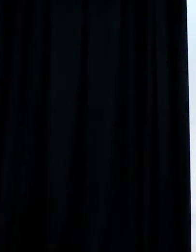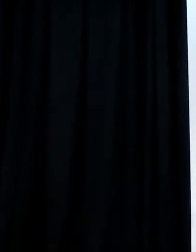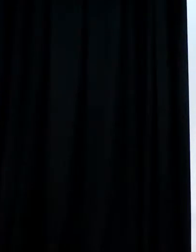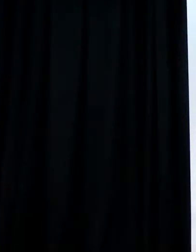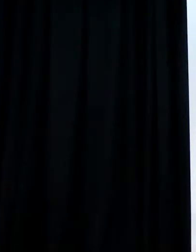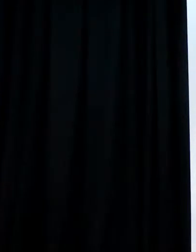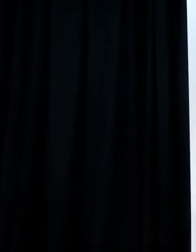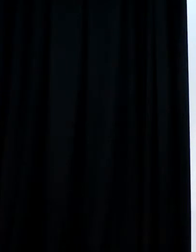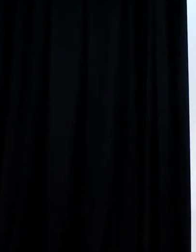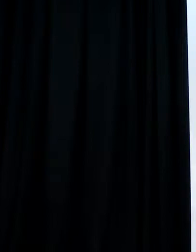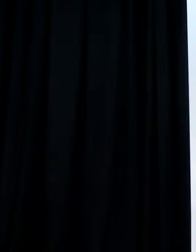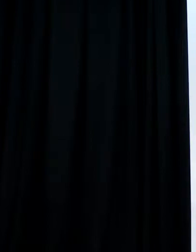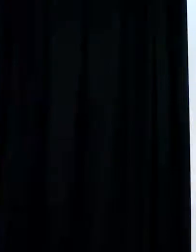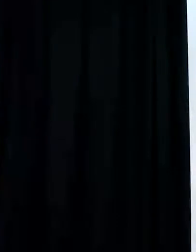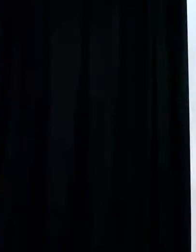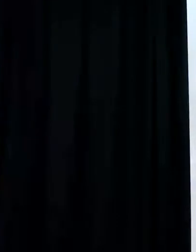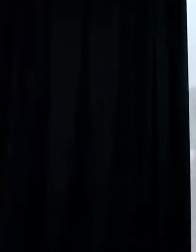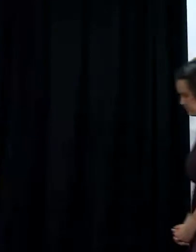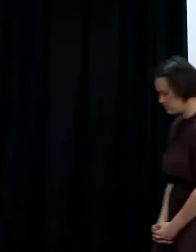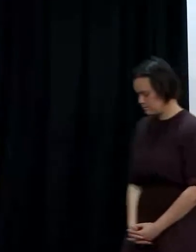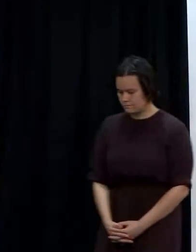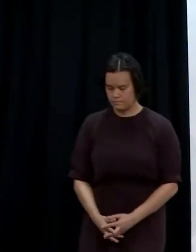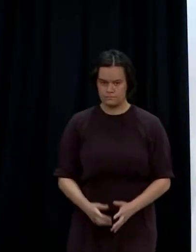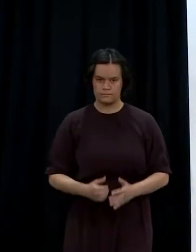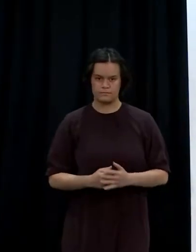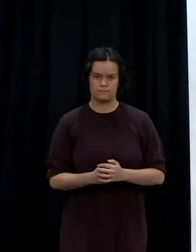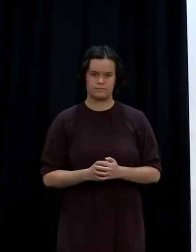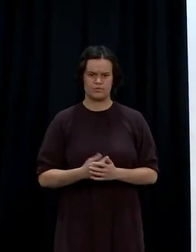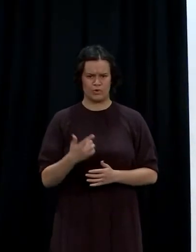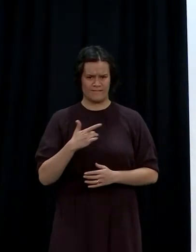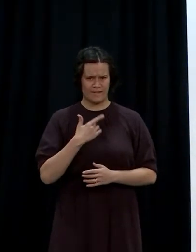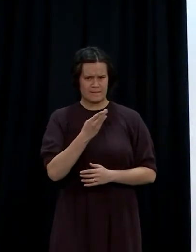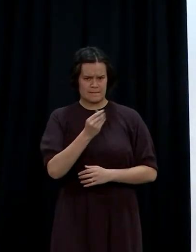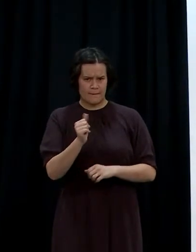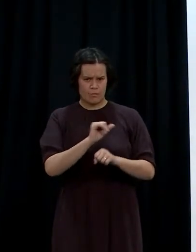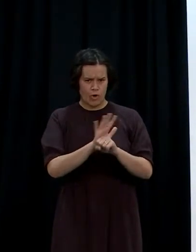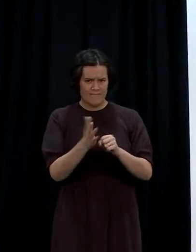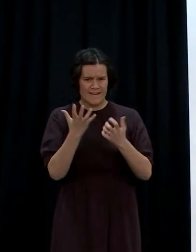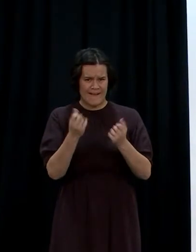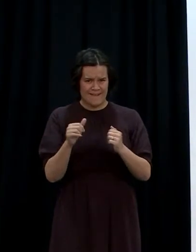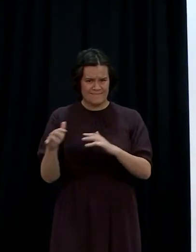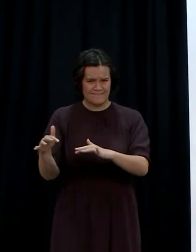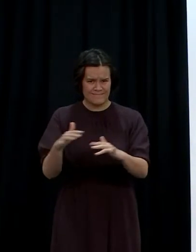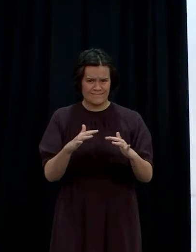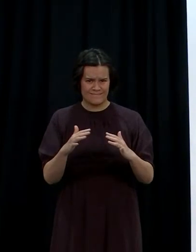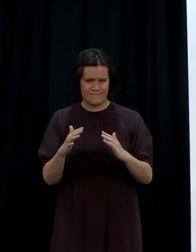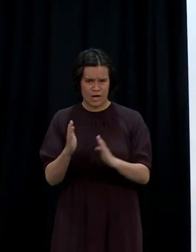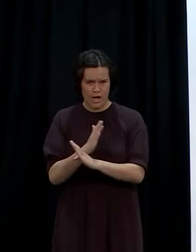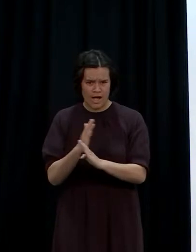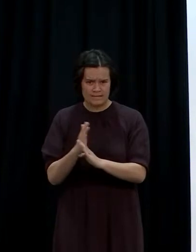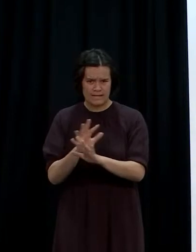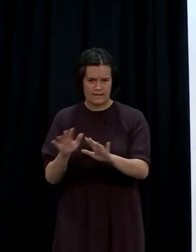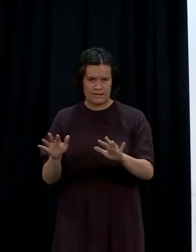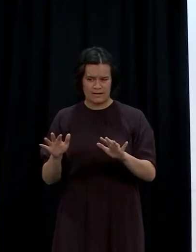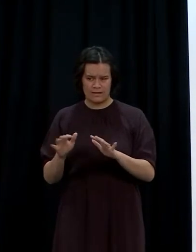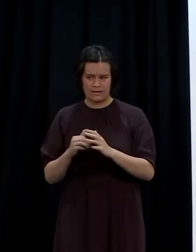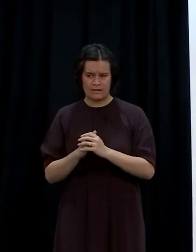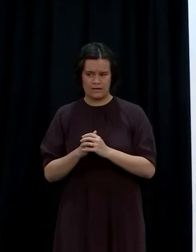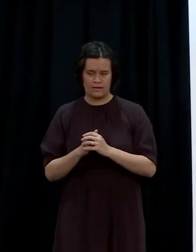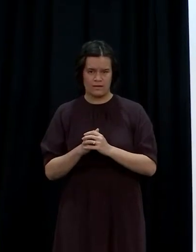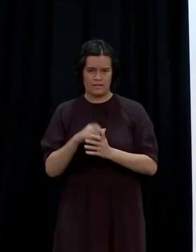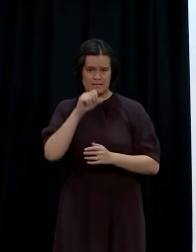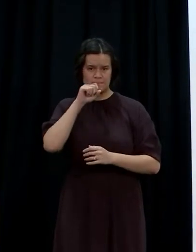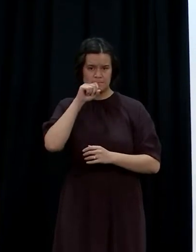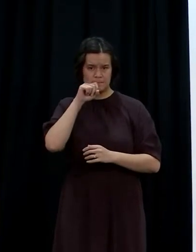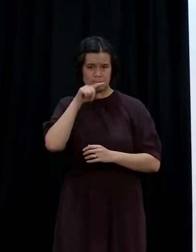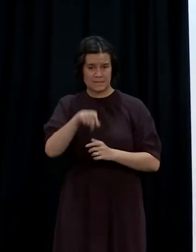tell an Auckland whether it's widespread or just prevalent? Because obviously there's some COVID in Auckland, we all know that. There's definitely somebody in Makariri. Can you use the sewage testing to work out